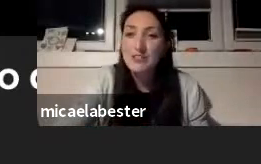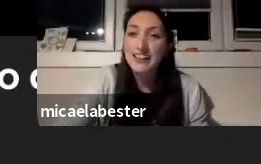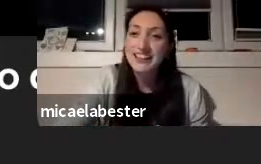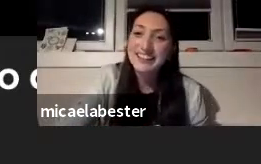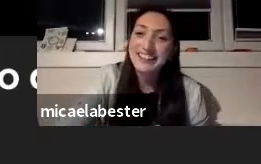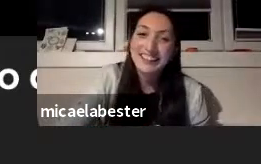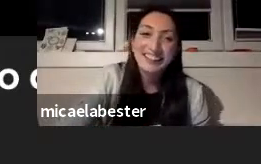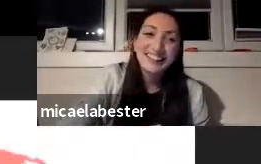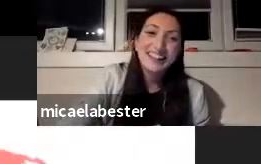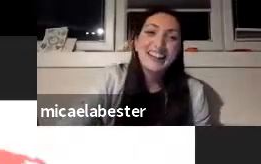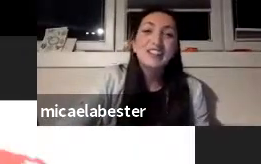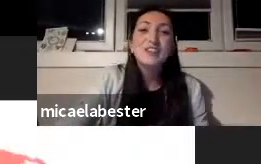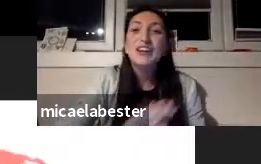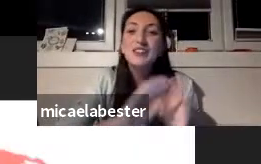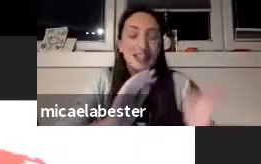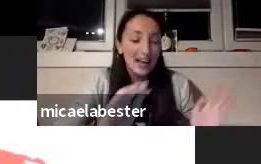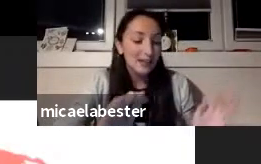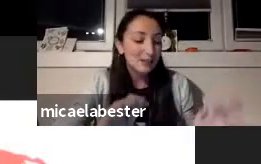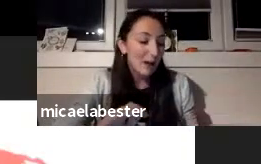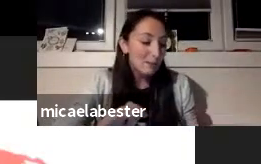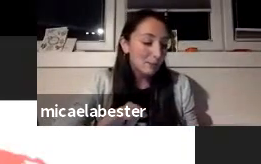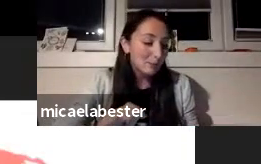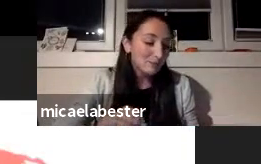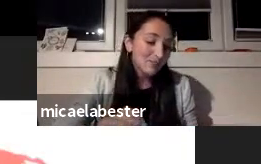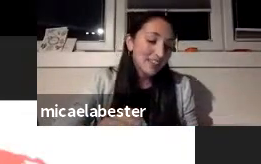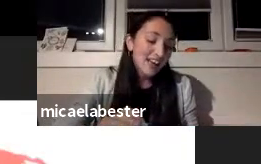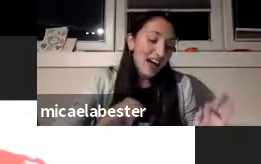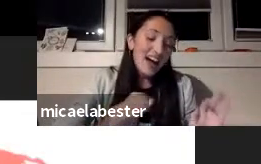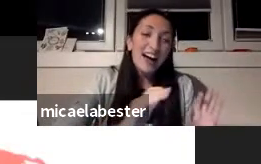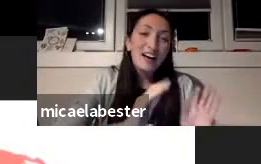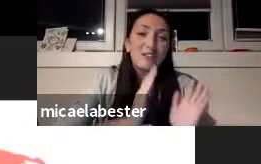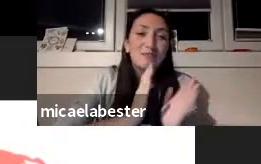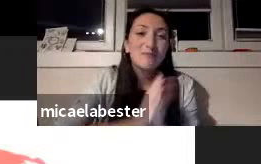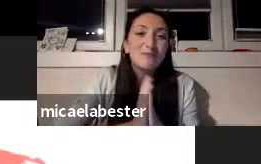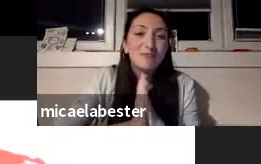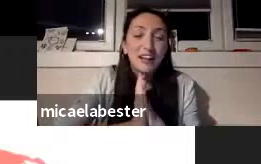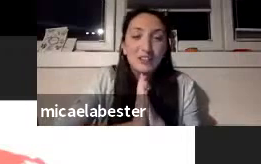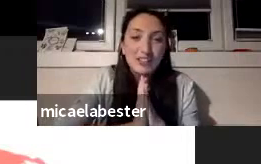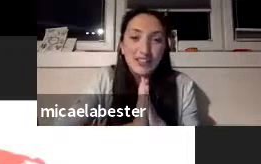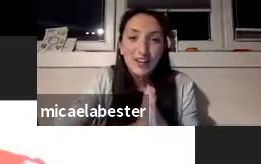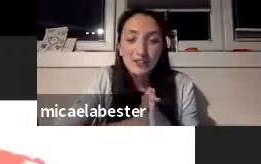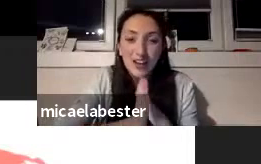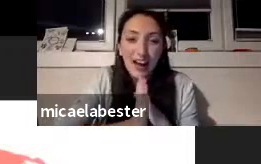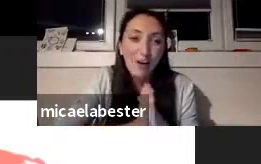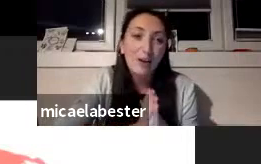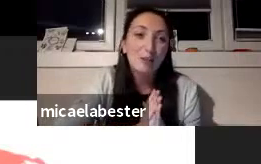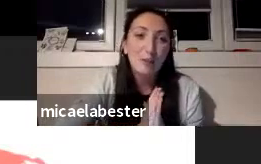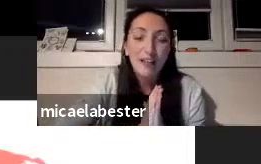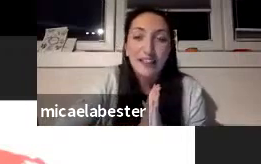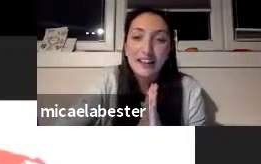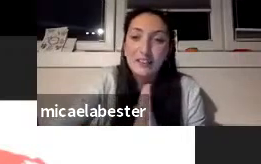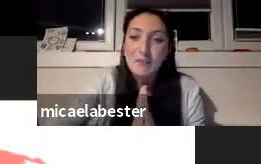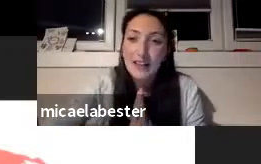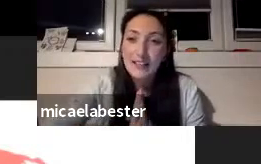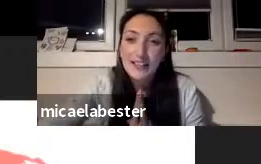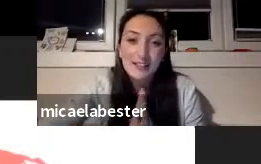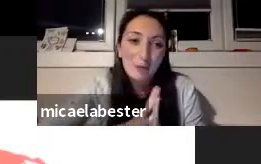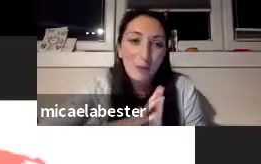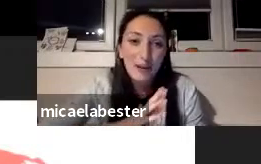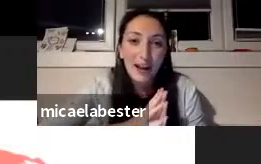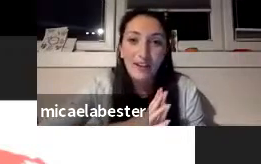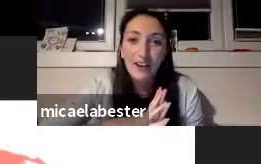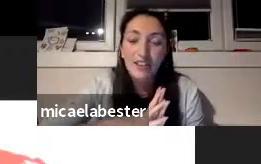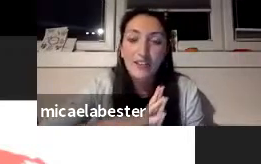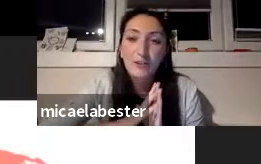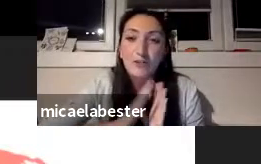Very confusing. So here's a nice map. I could stare at this for hours, but I think the main things